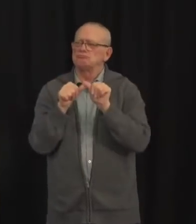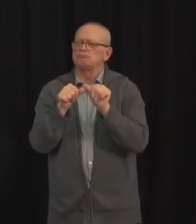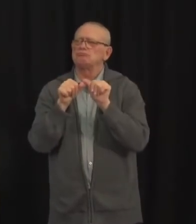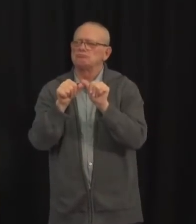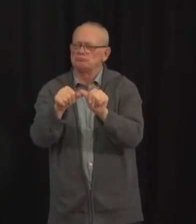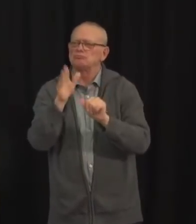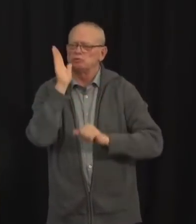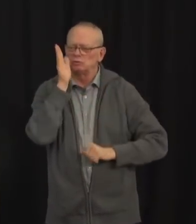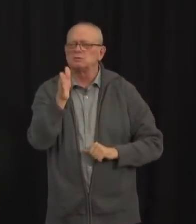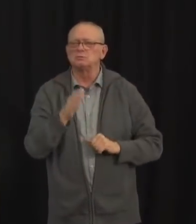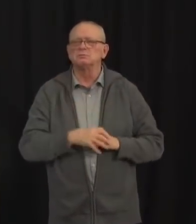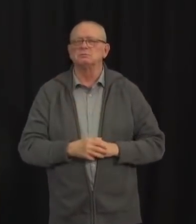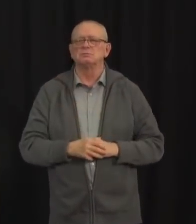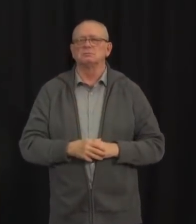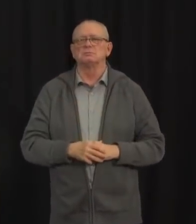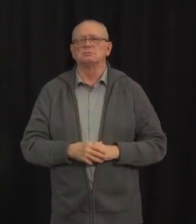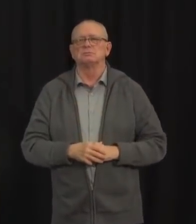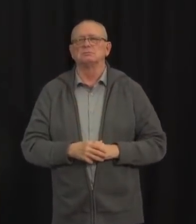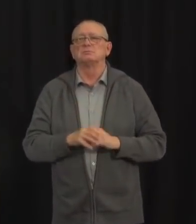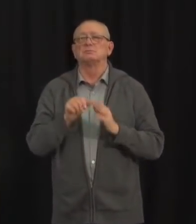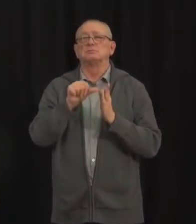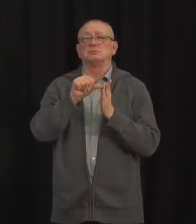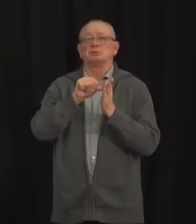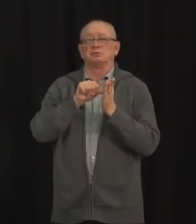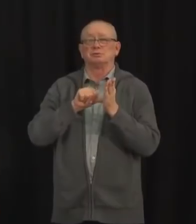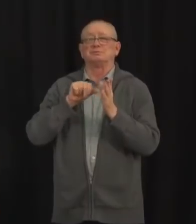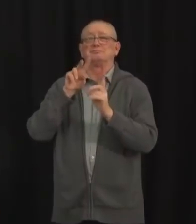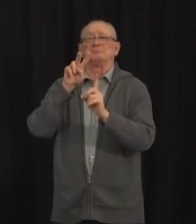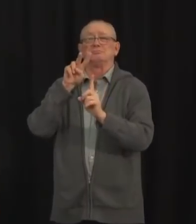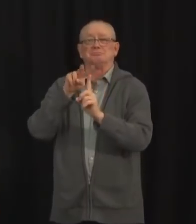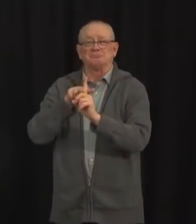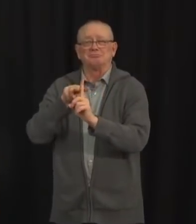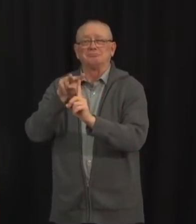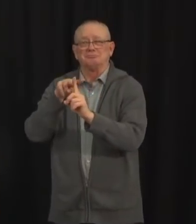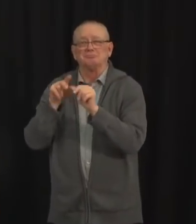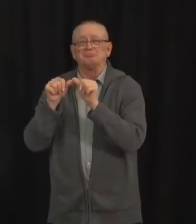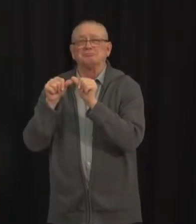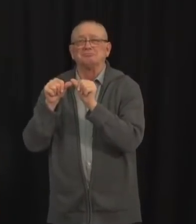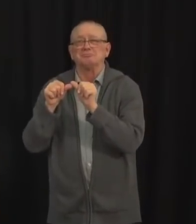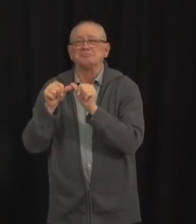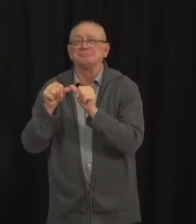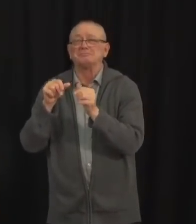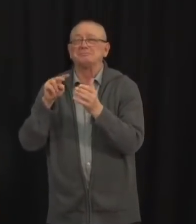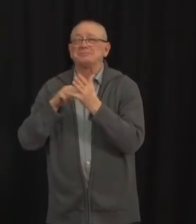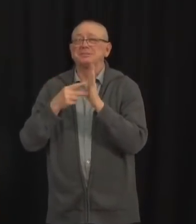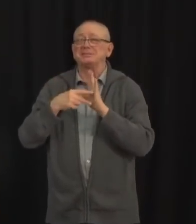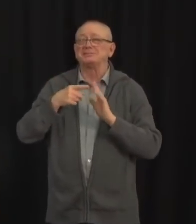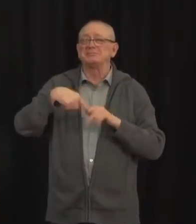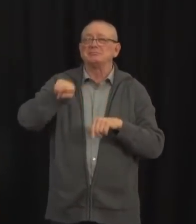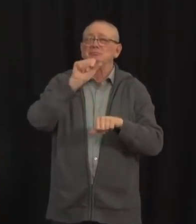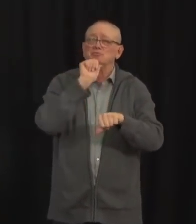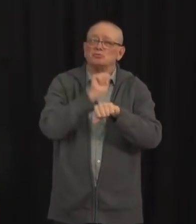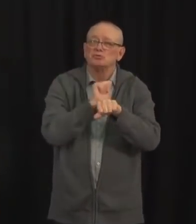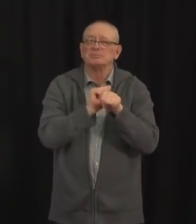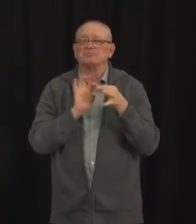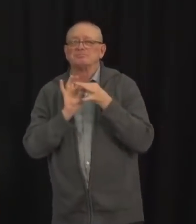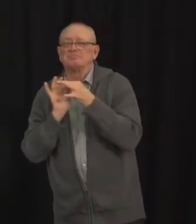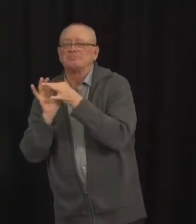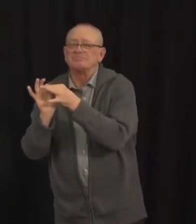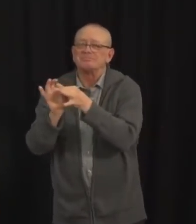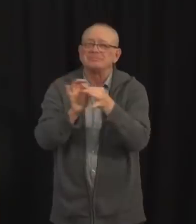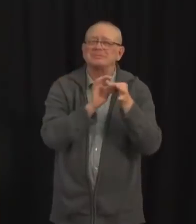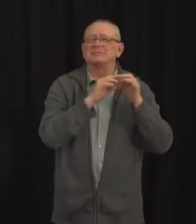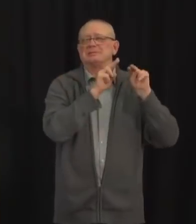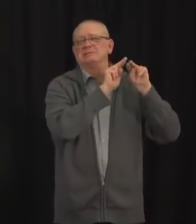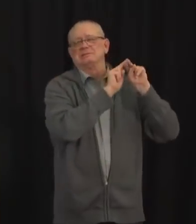as possible can continue, we all need to work together to reduce our cases so the pressure on the healthcare system is